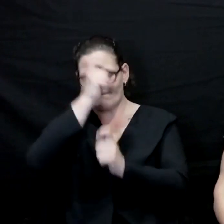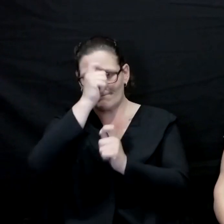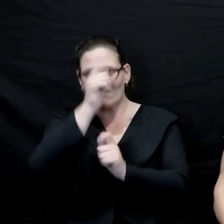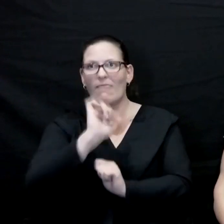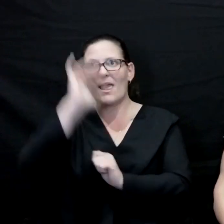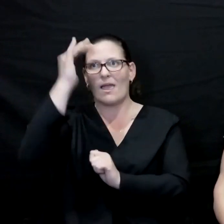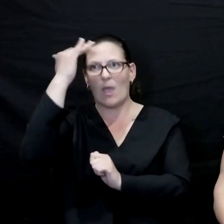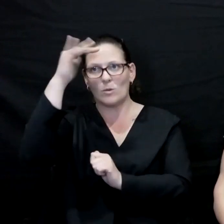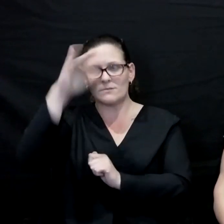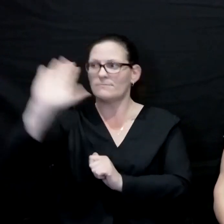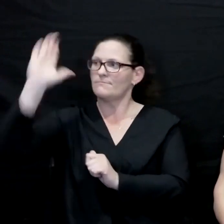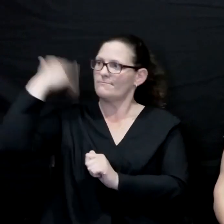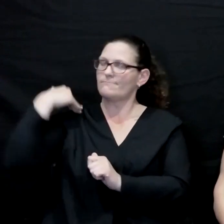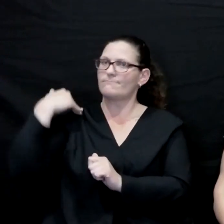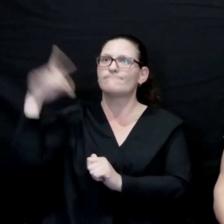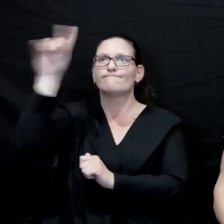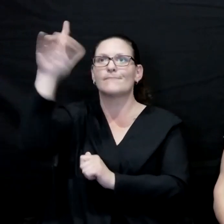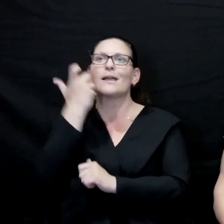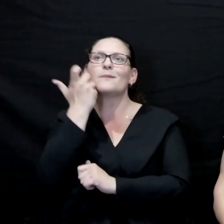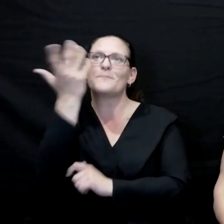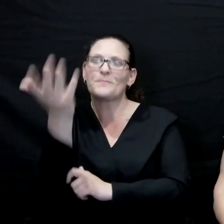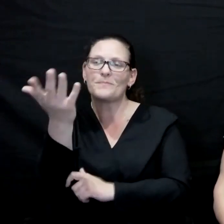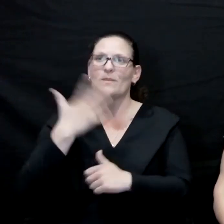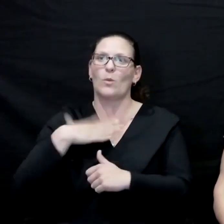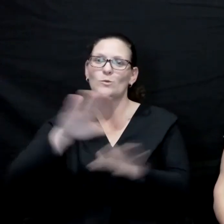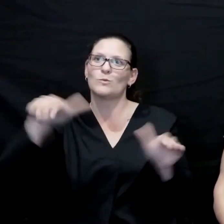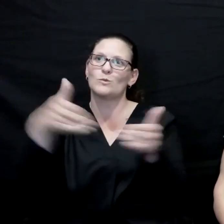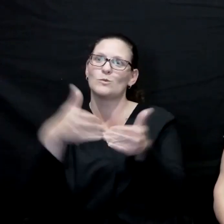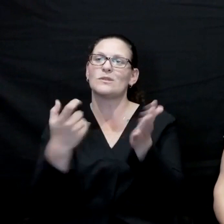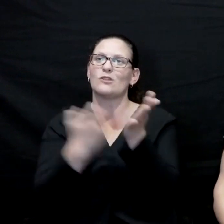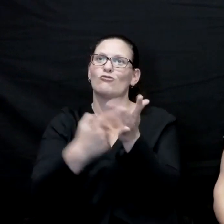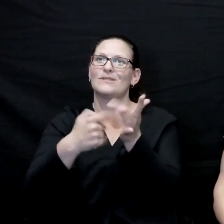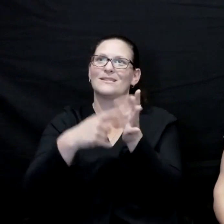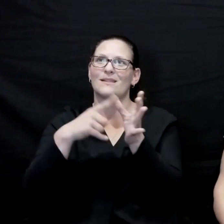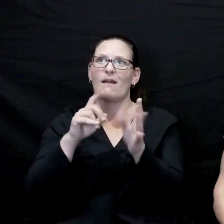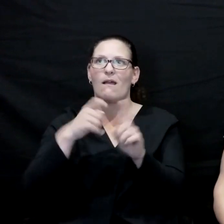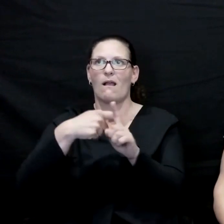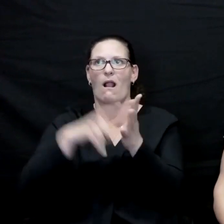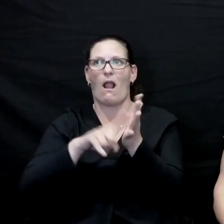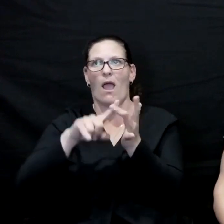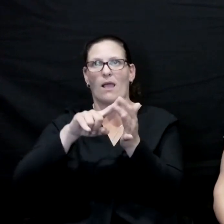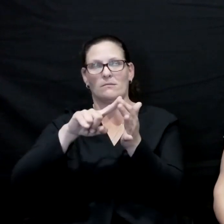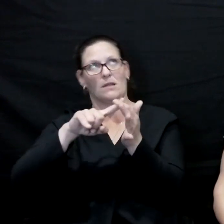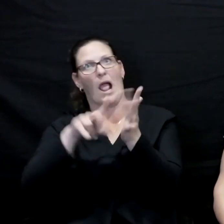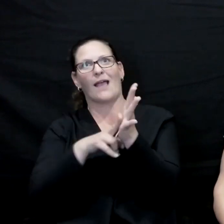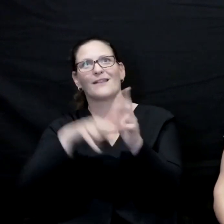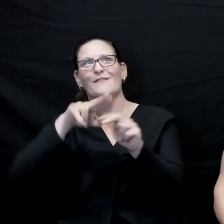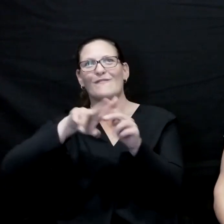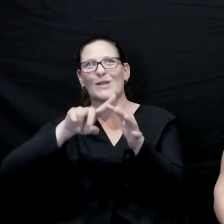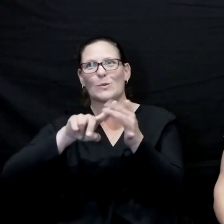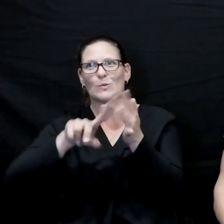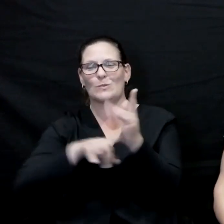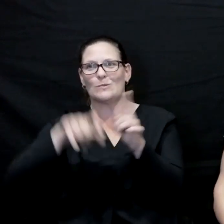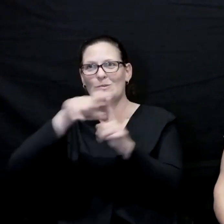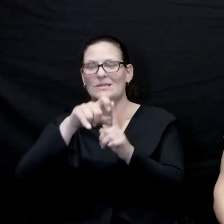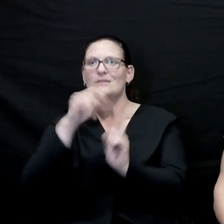I'm really delighted to introduce Rita Kleinfeld-Fowl, who's a senior solicitor with Midlas. And I'll